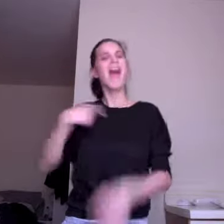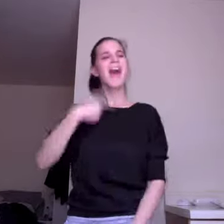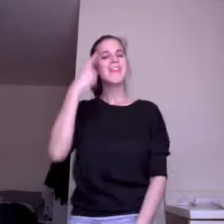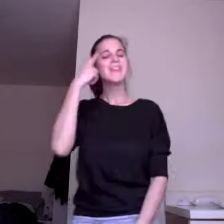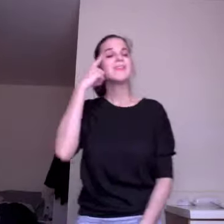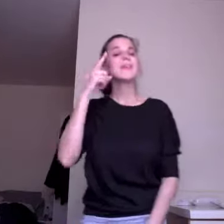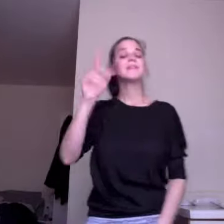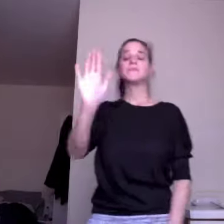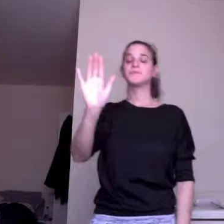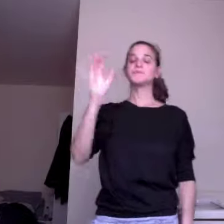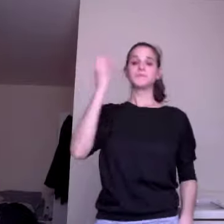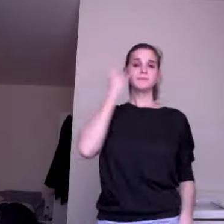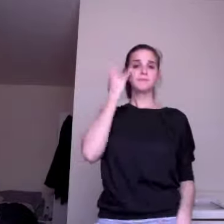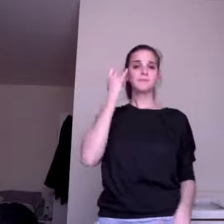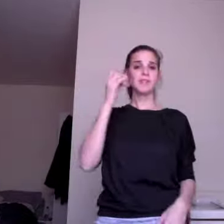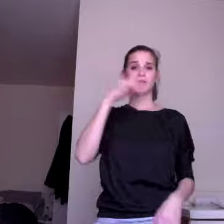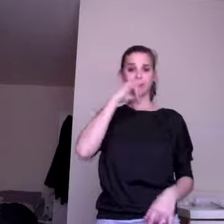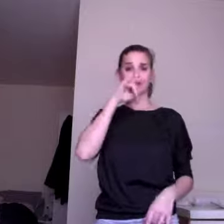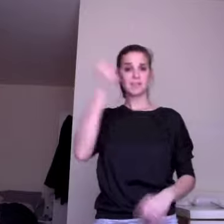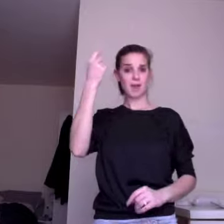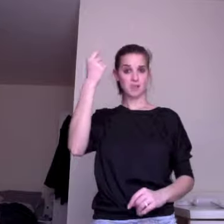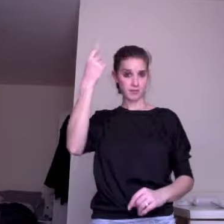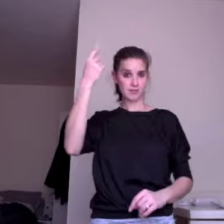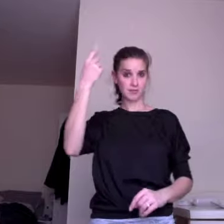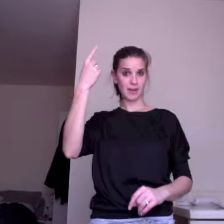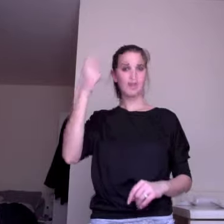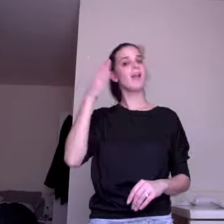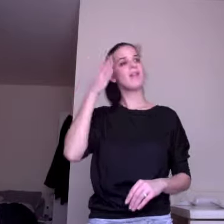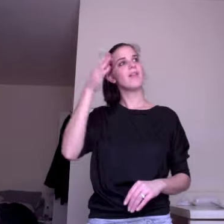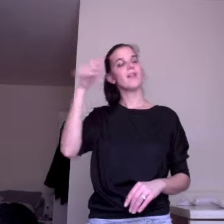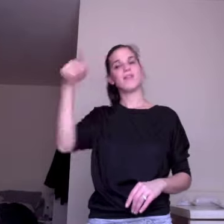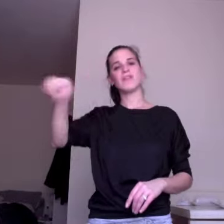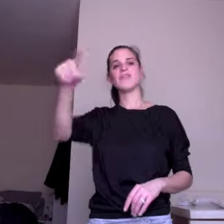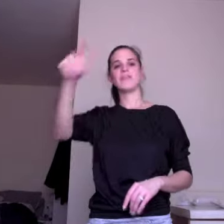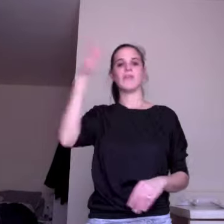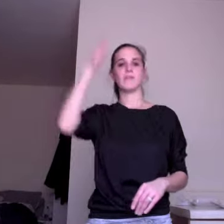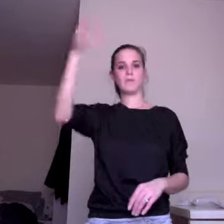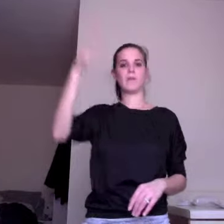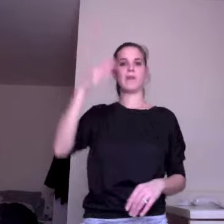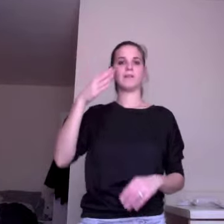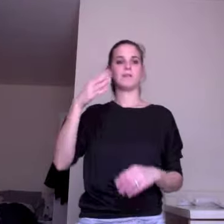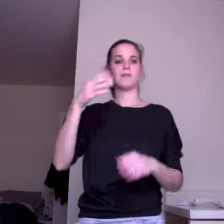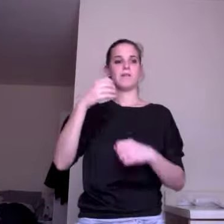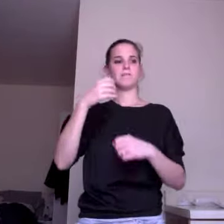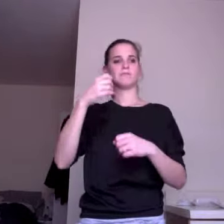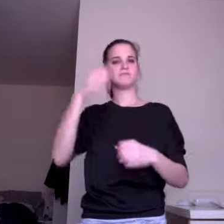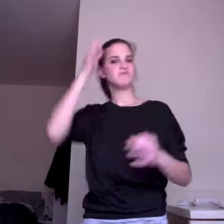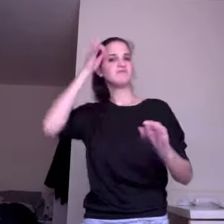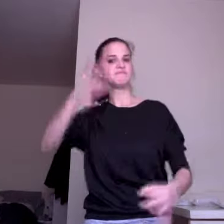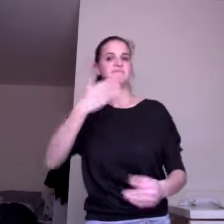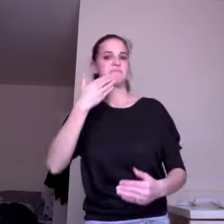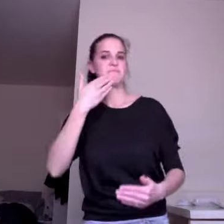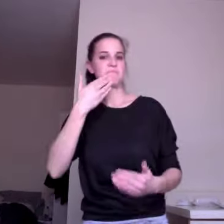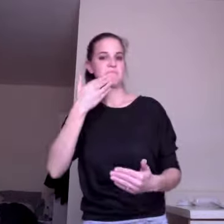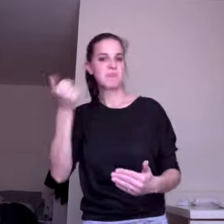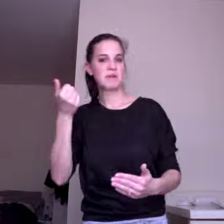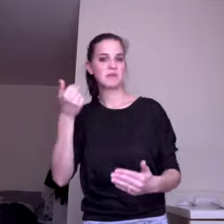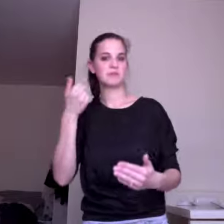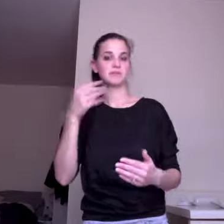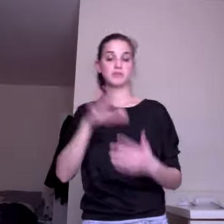from. I want you to know that there are farmers markets in every community popping up. I want you to know that me and my brother and sister actually like eating baked